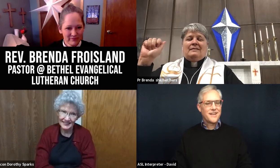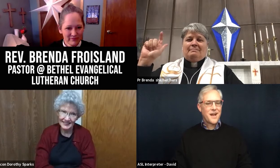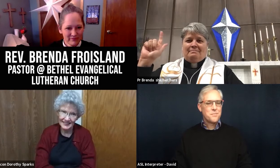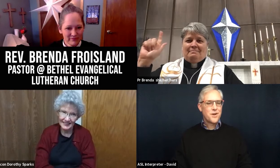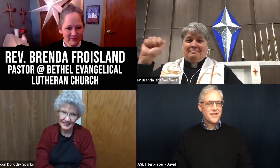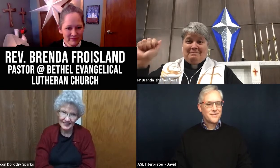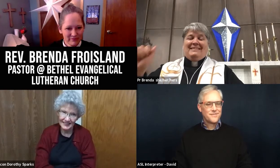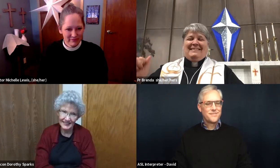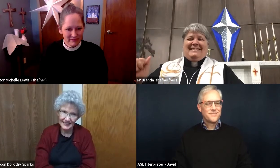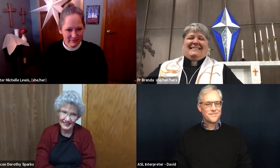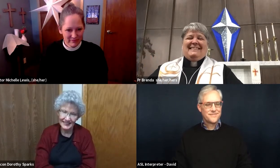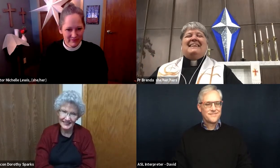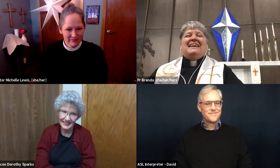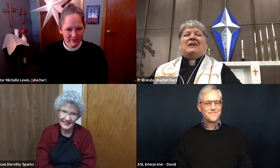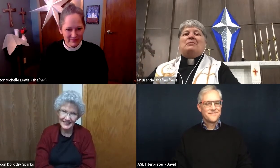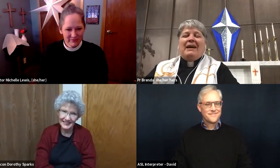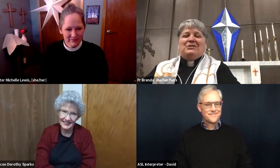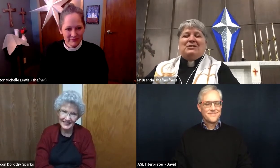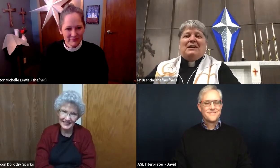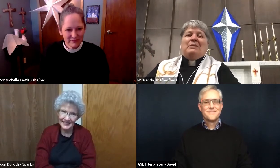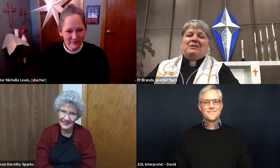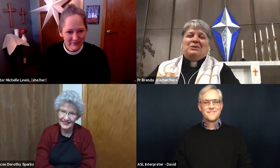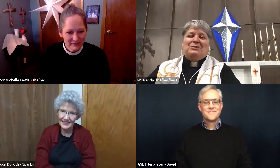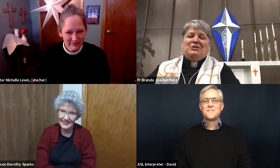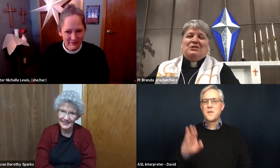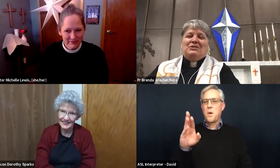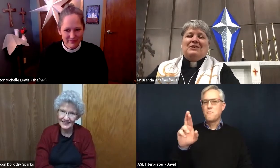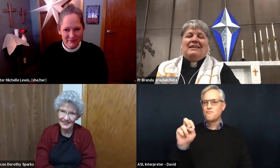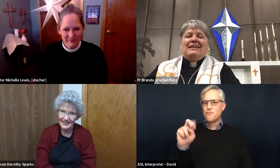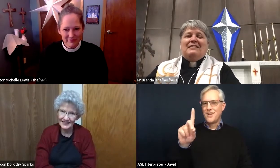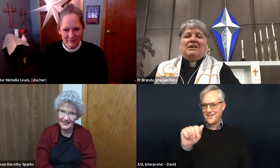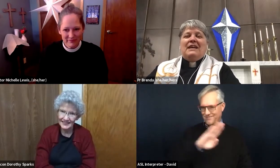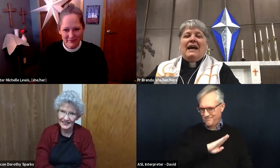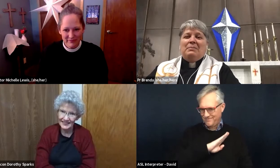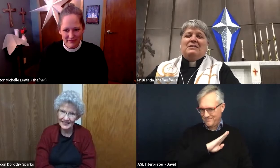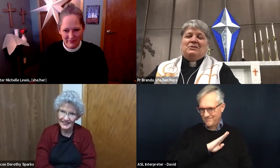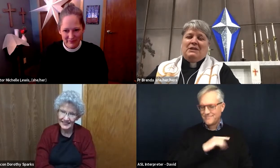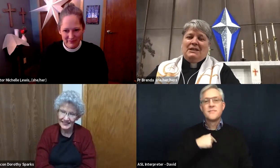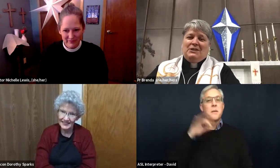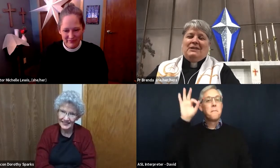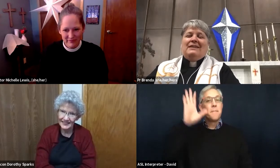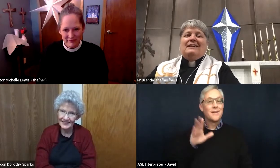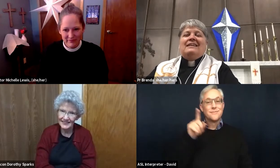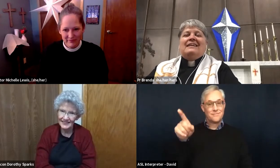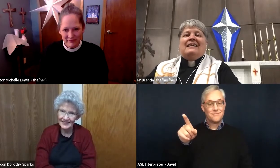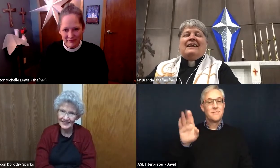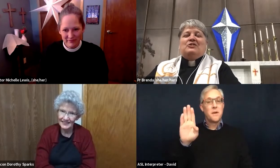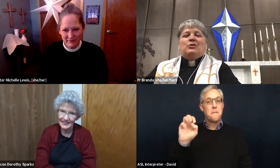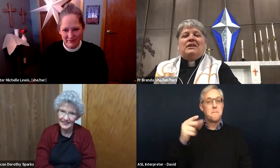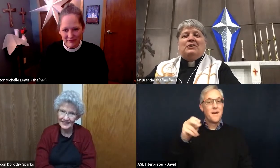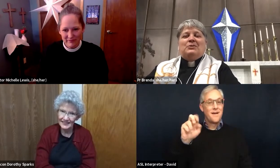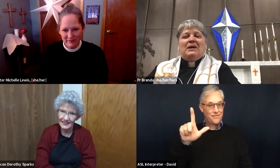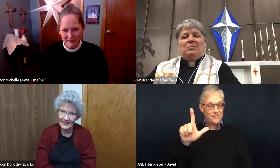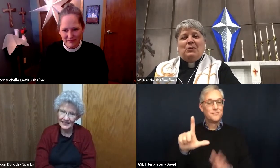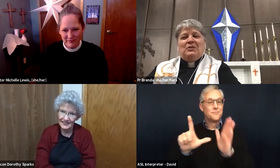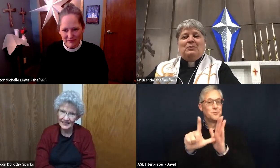Hi, I'm Brenda. I'm the pastor at Bethel Lutheran Church, and very happy to be here and